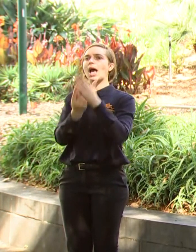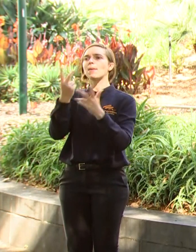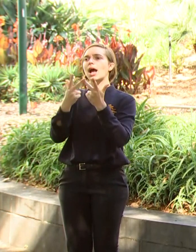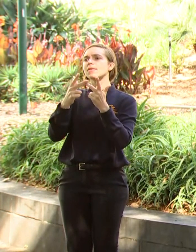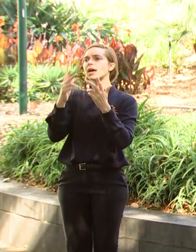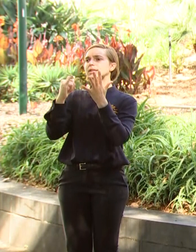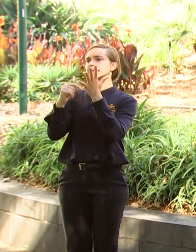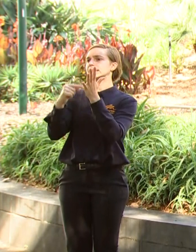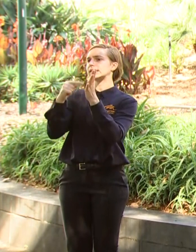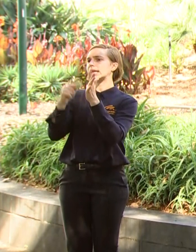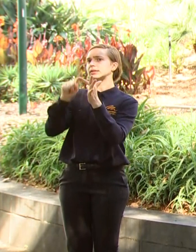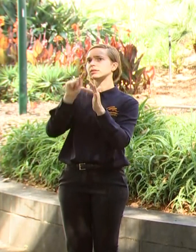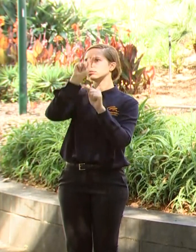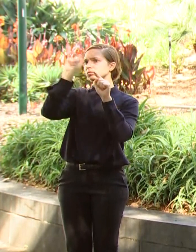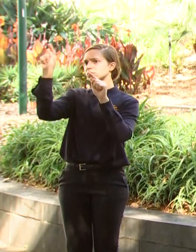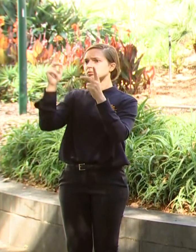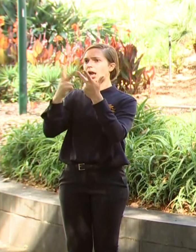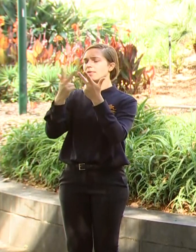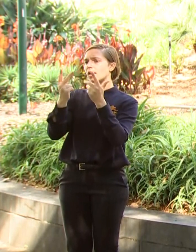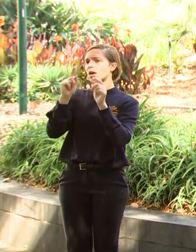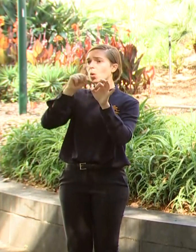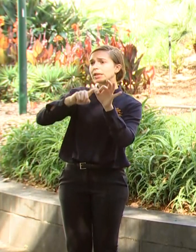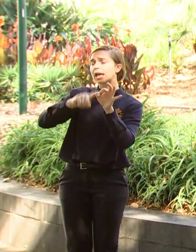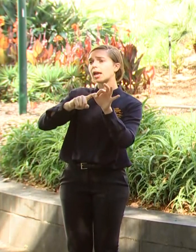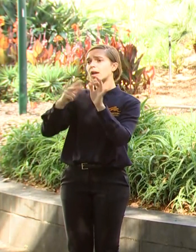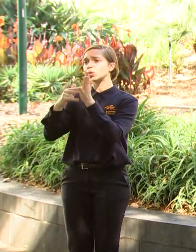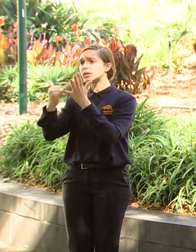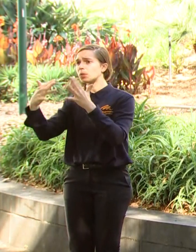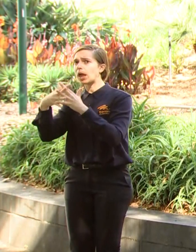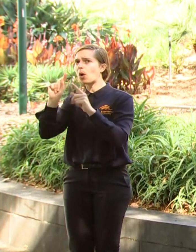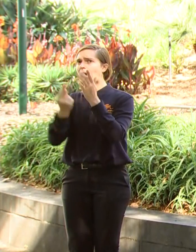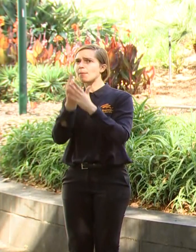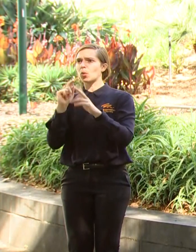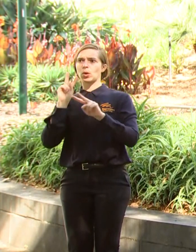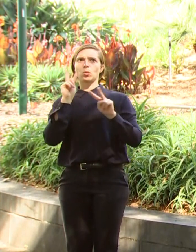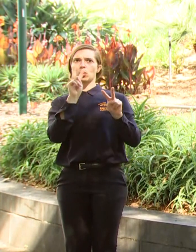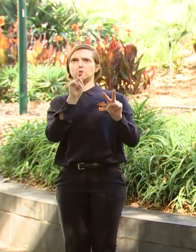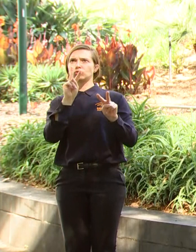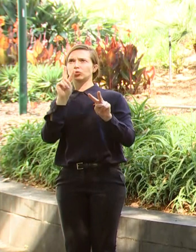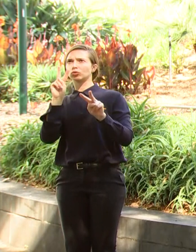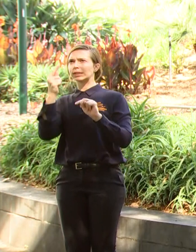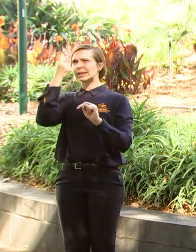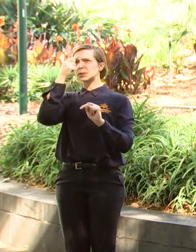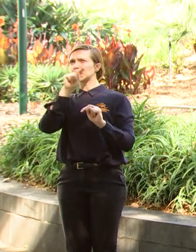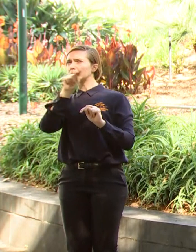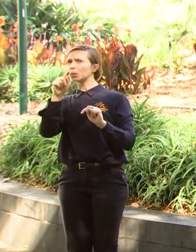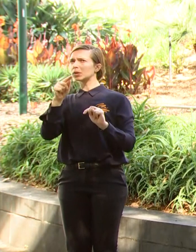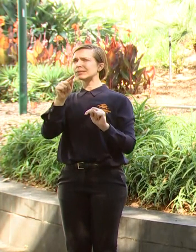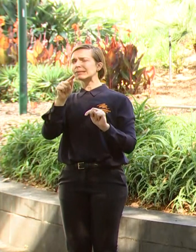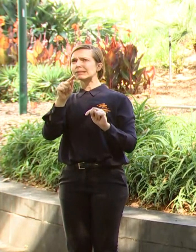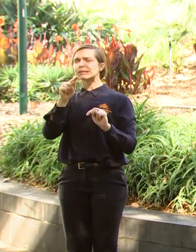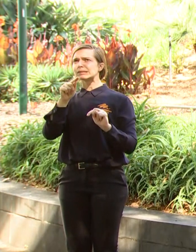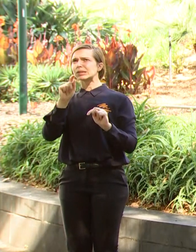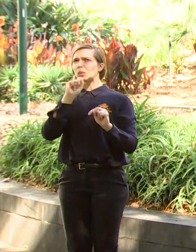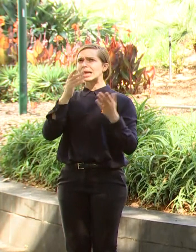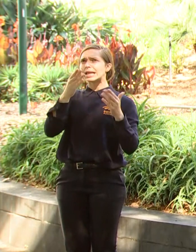more broadly. Perhaps the better way to put it would be is if it weren't for instance, that particular trip, that was that camping trip that was